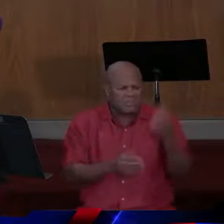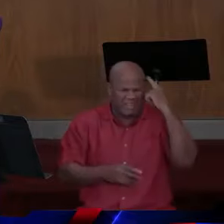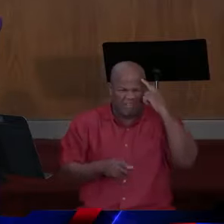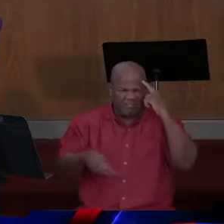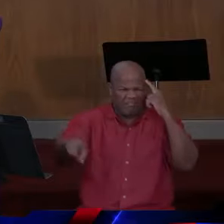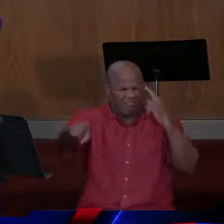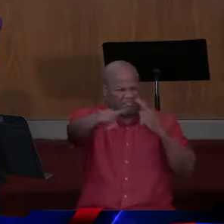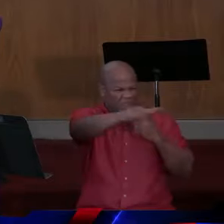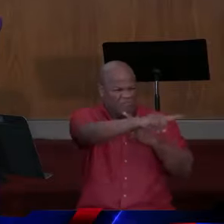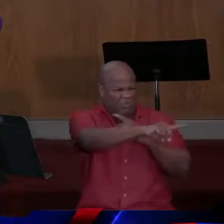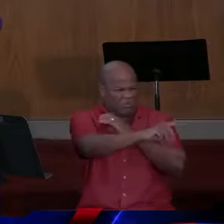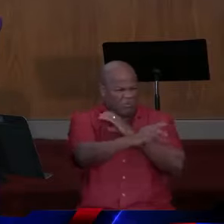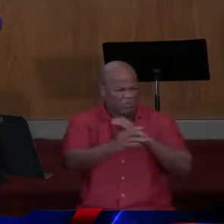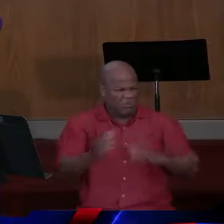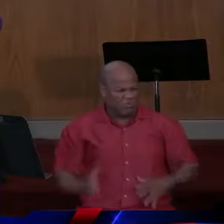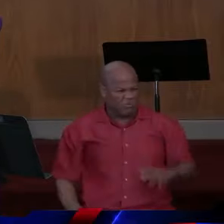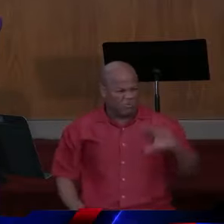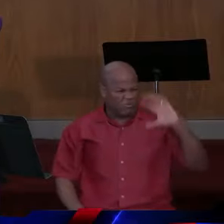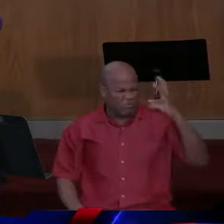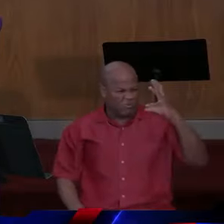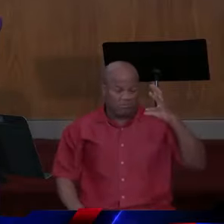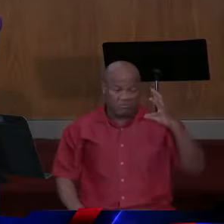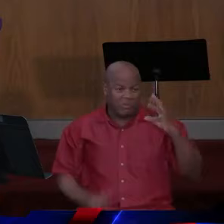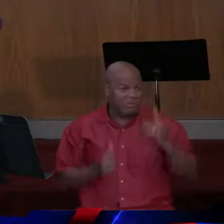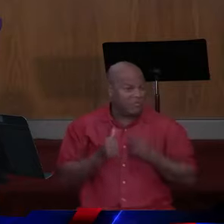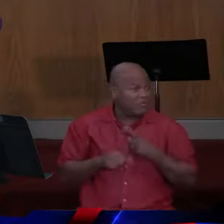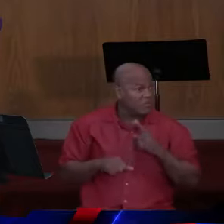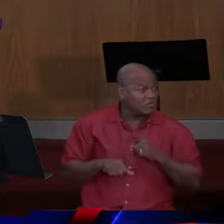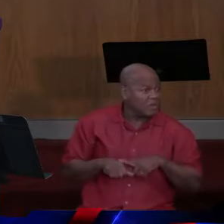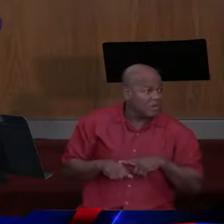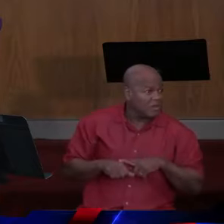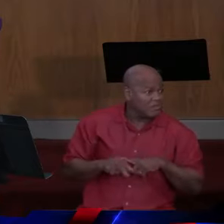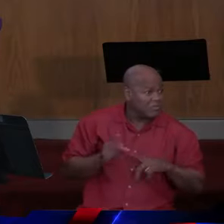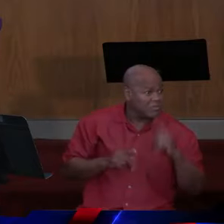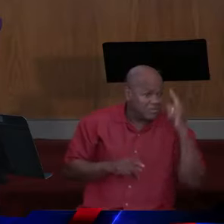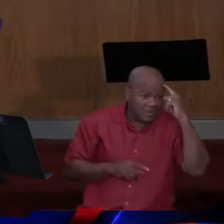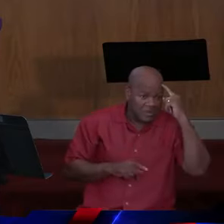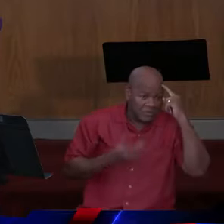crazy. But that ain't the first time folks thought I was crazy.